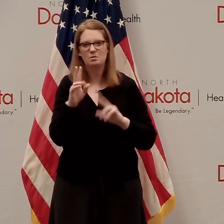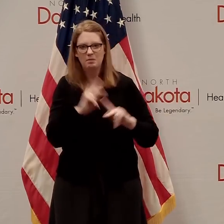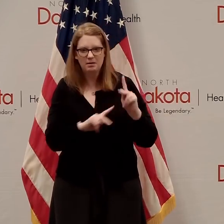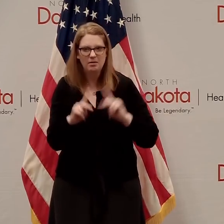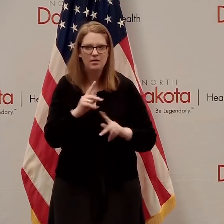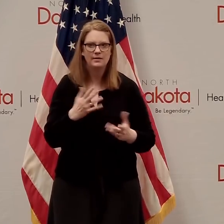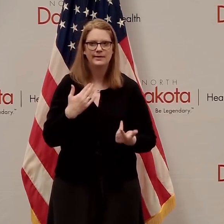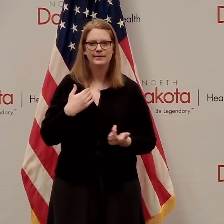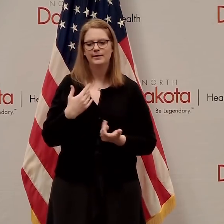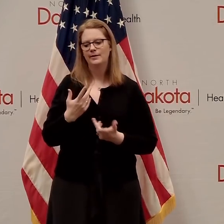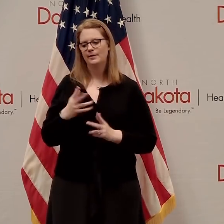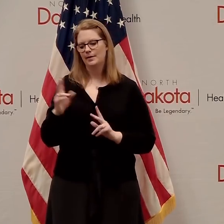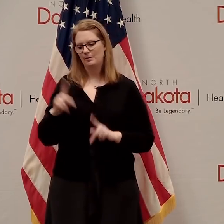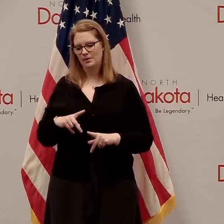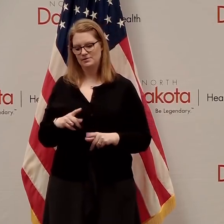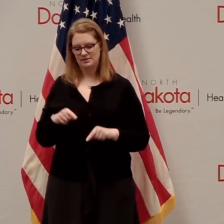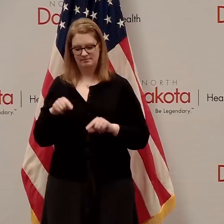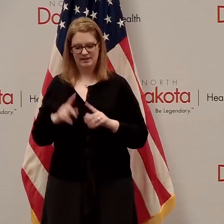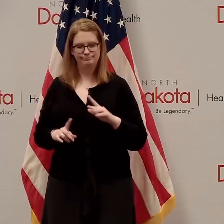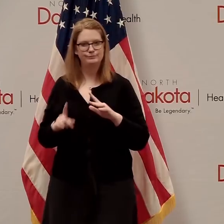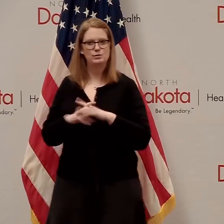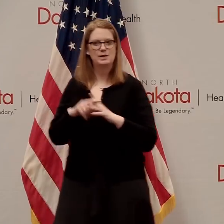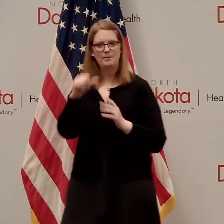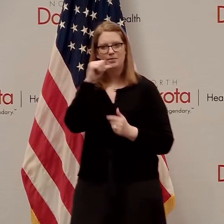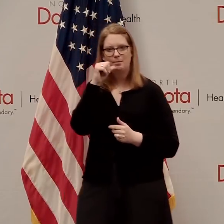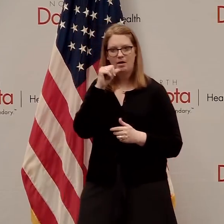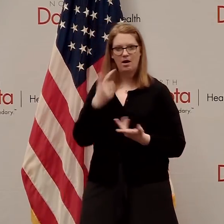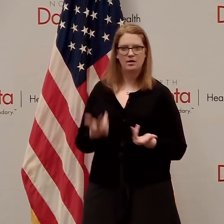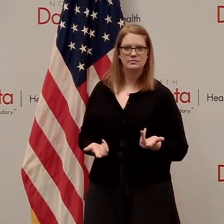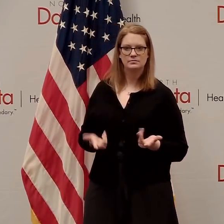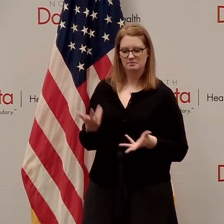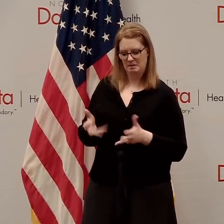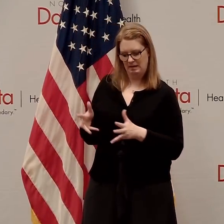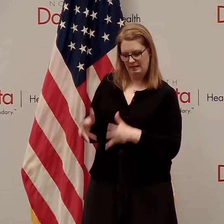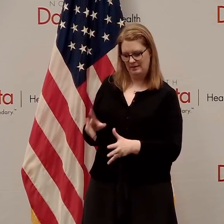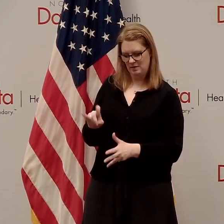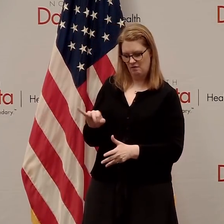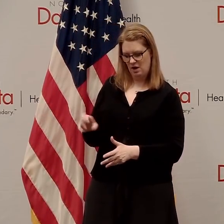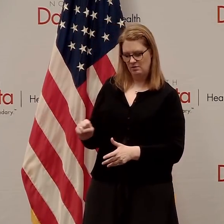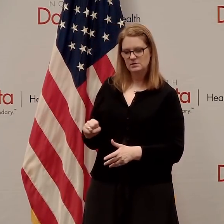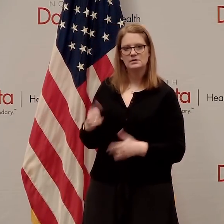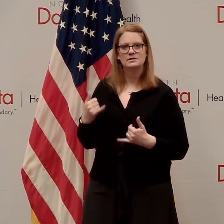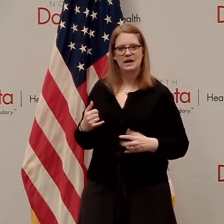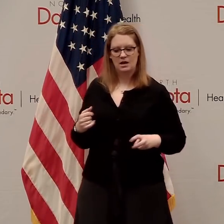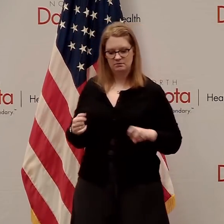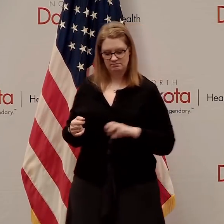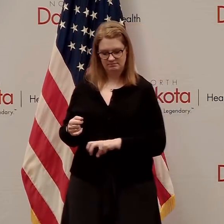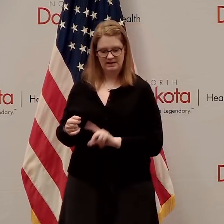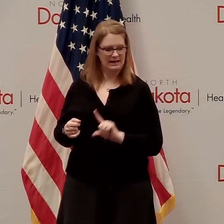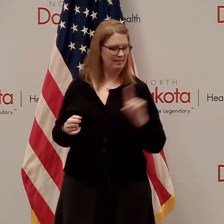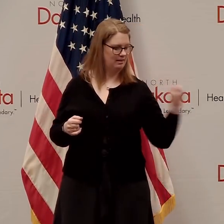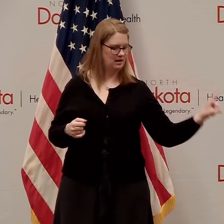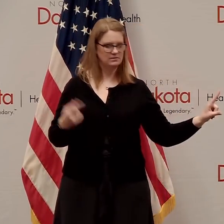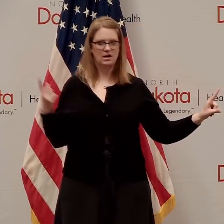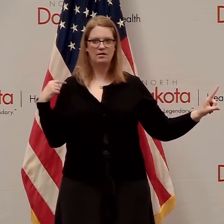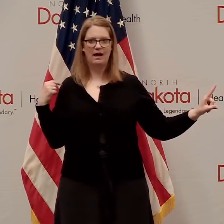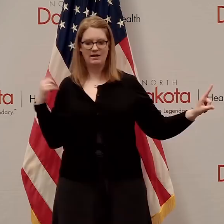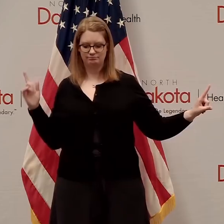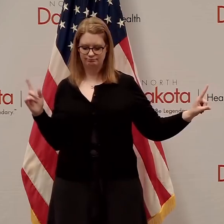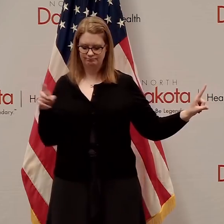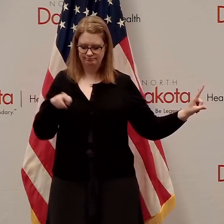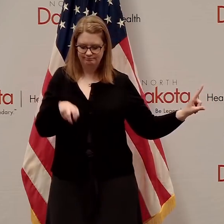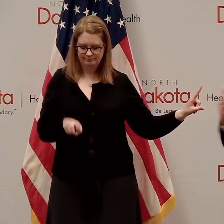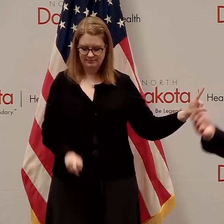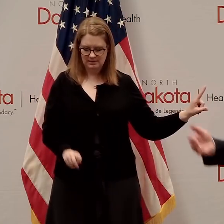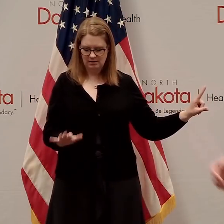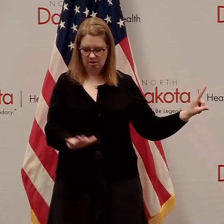in the bar an hour before you, that might leave some virus behind, you come and sit in the same spot. I mean, people